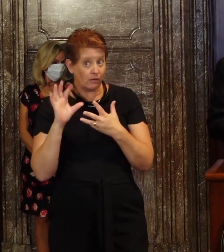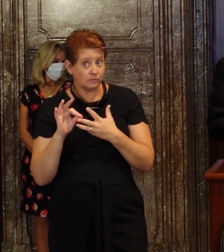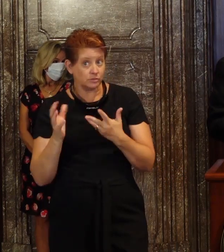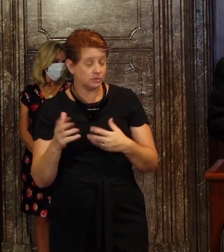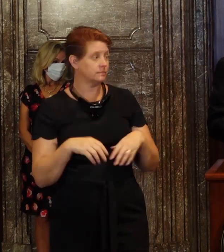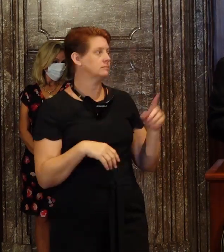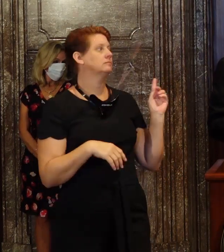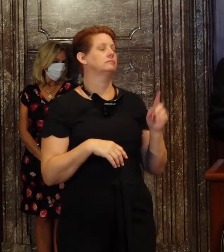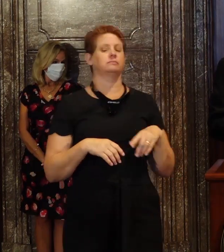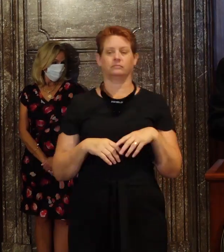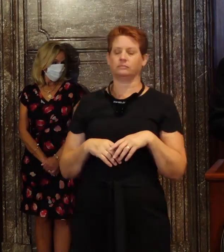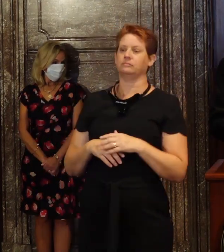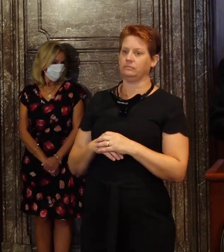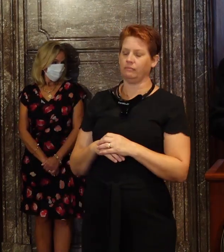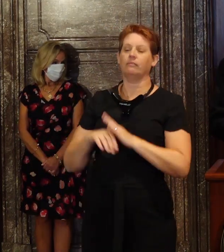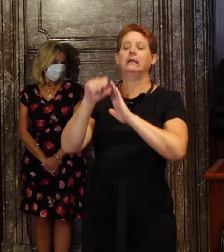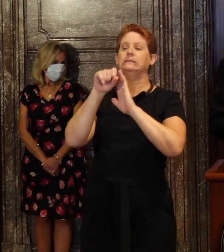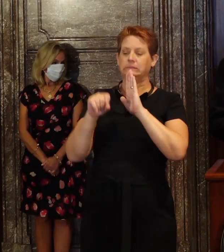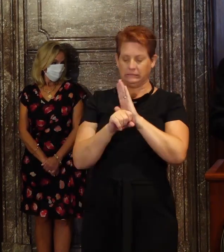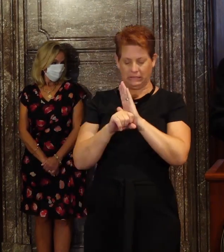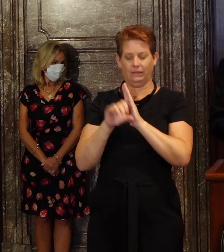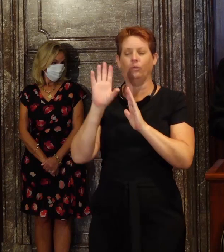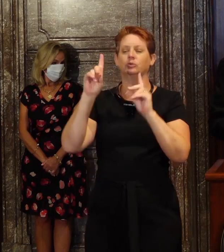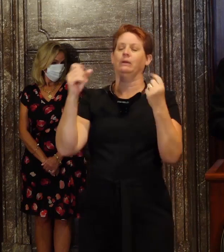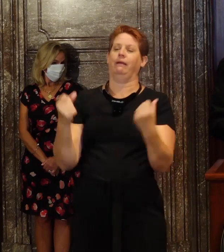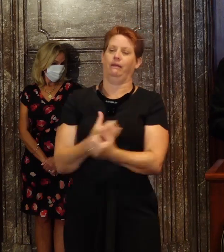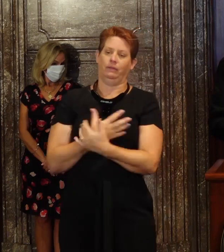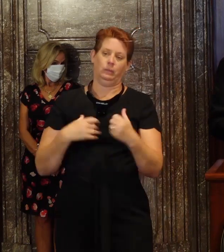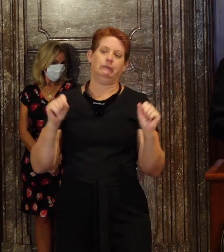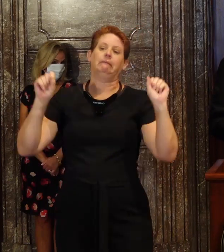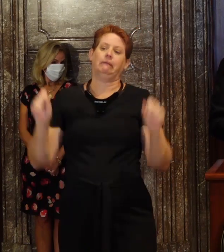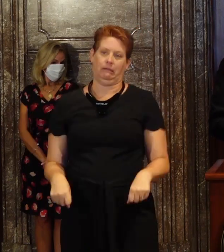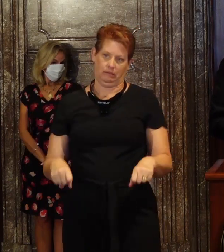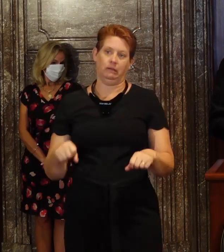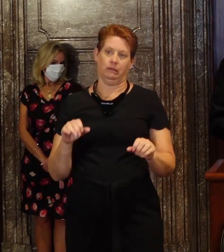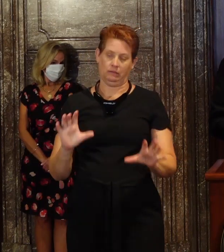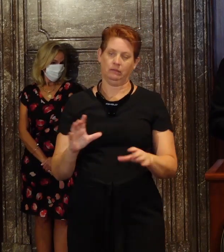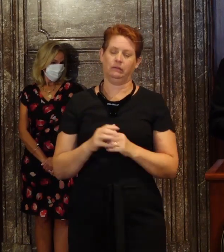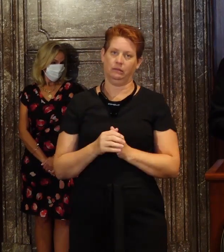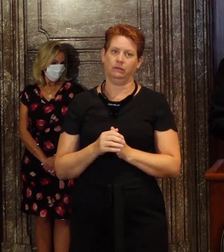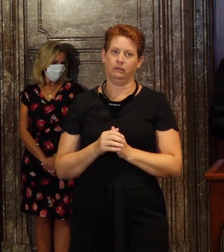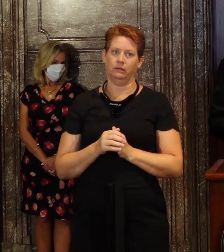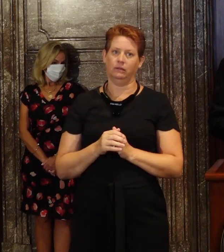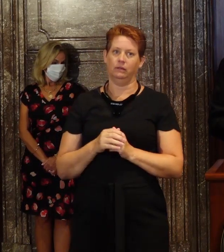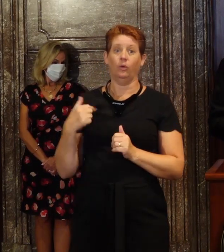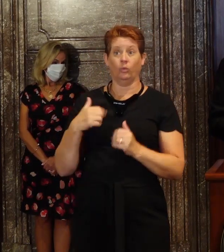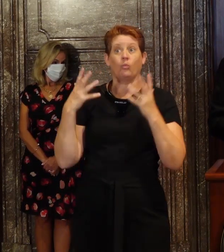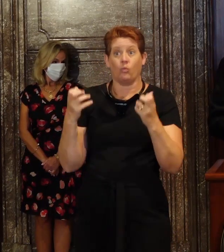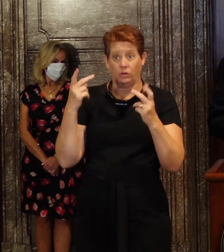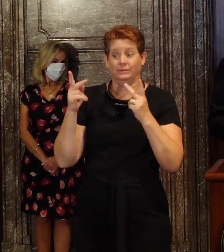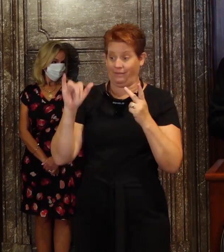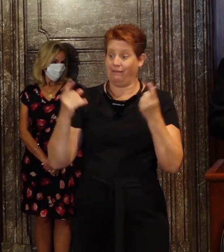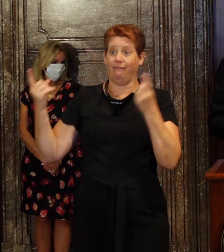the state is prepared to do all we can to see that these visitations take